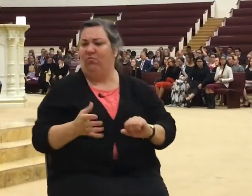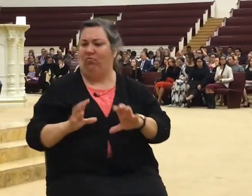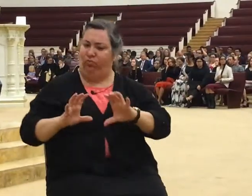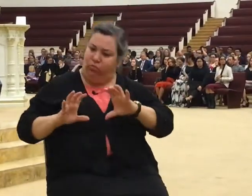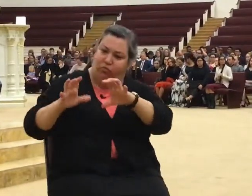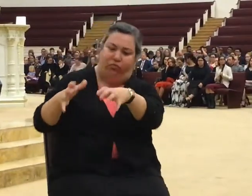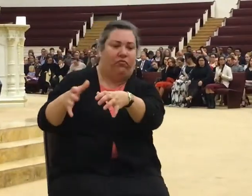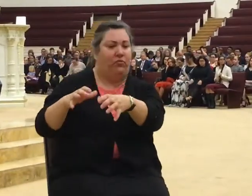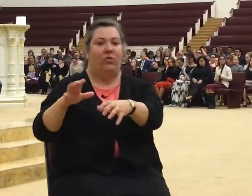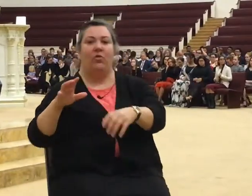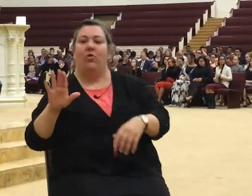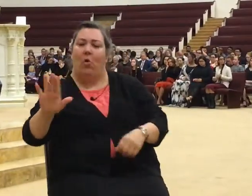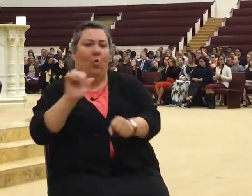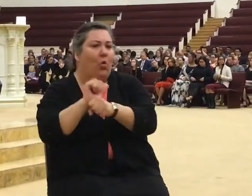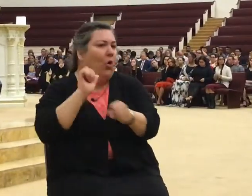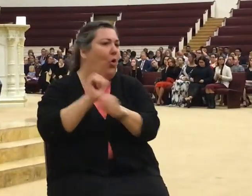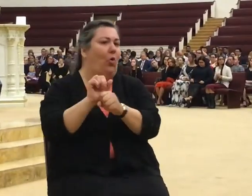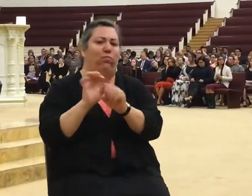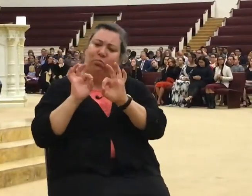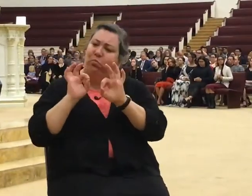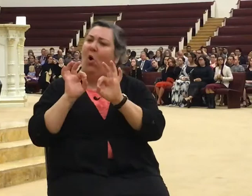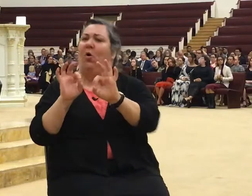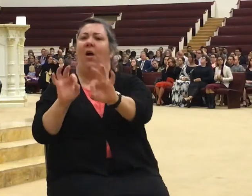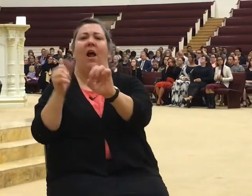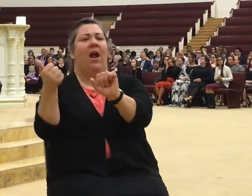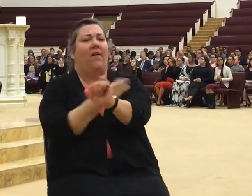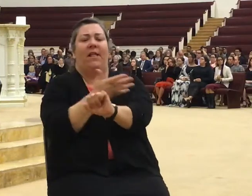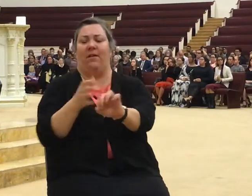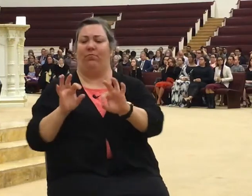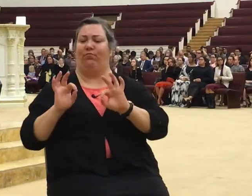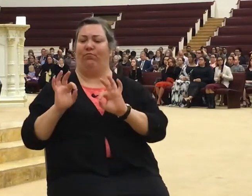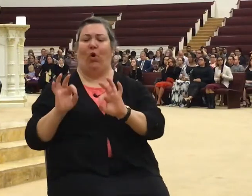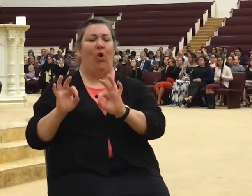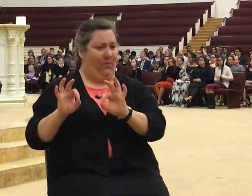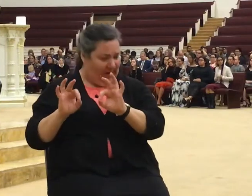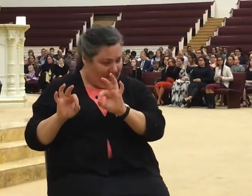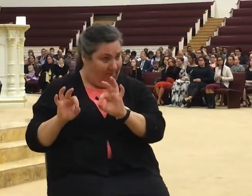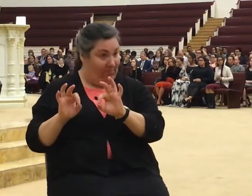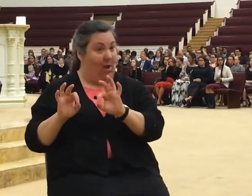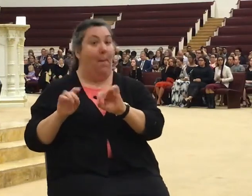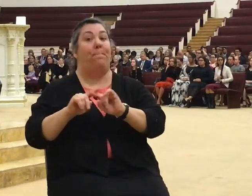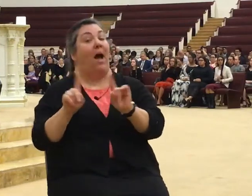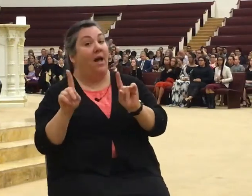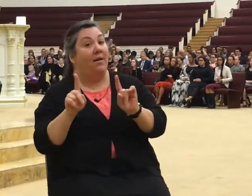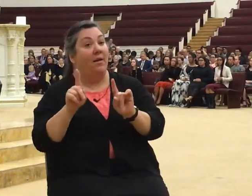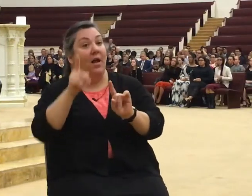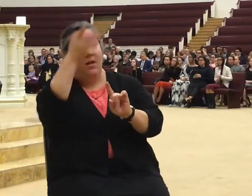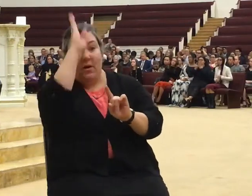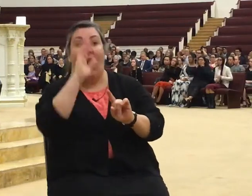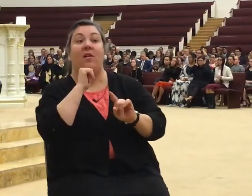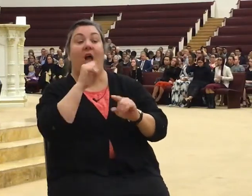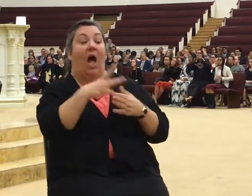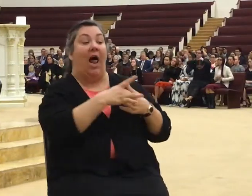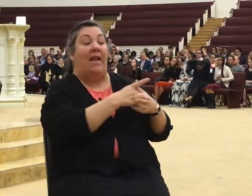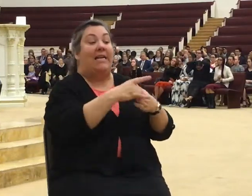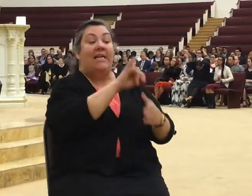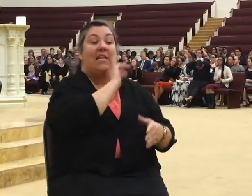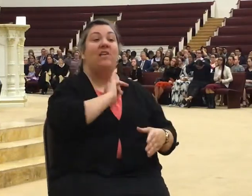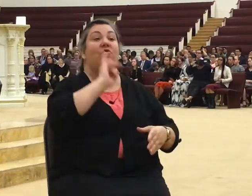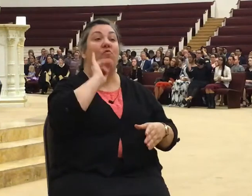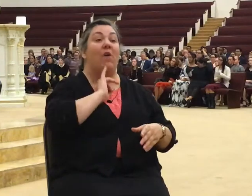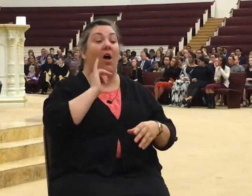your location's working, everything's it's all clicking on all cylinders, it's all working out, but he didn't bring Israel this far for you